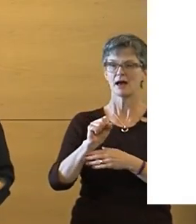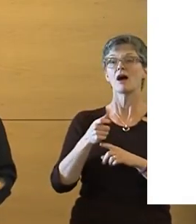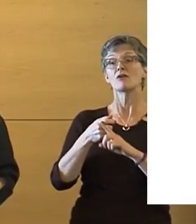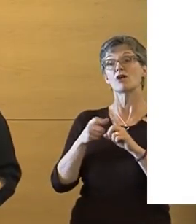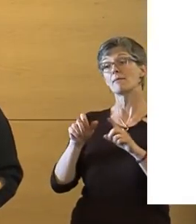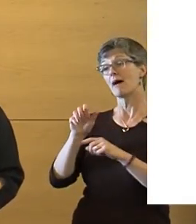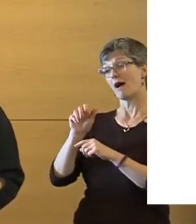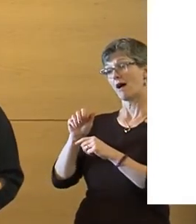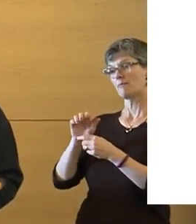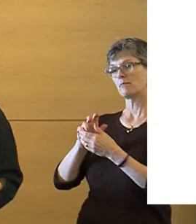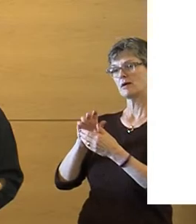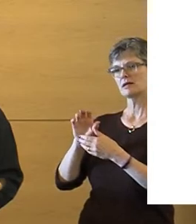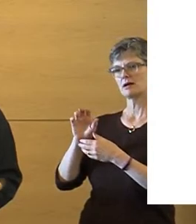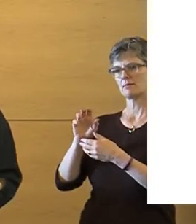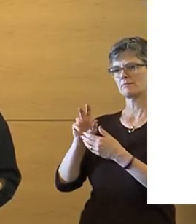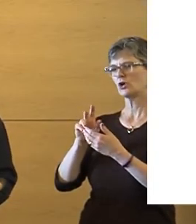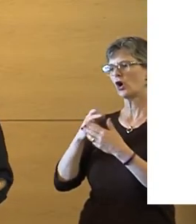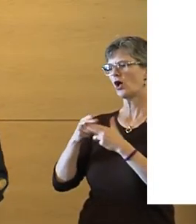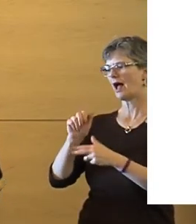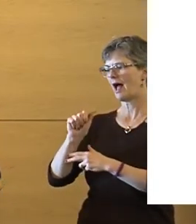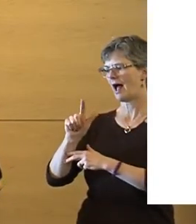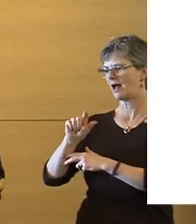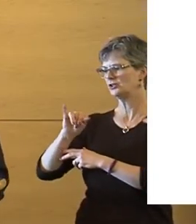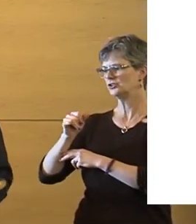last presidential election,